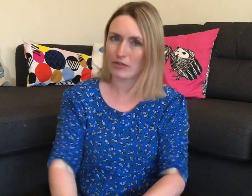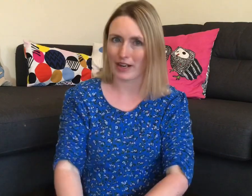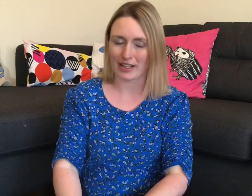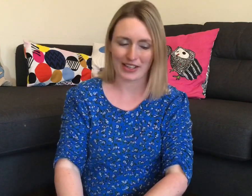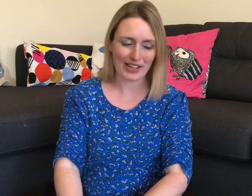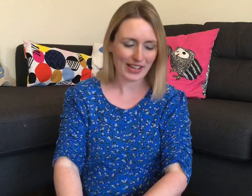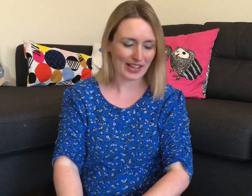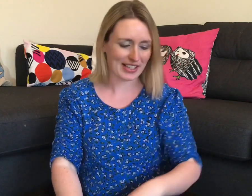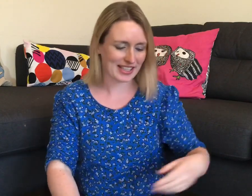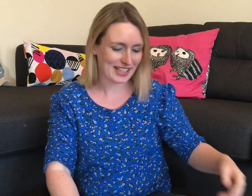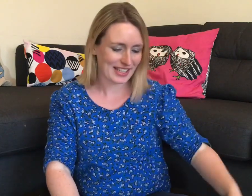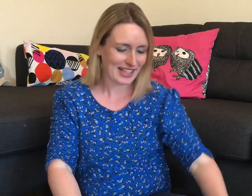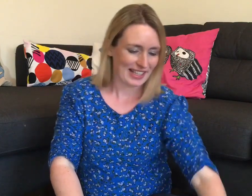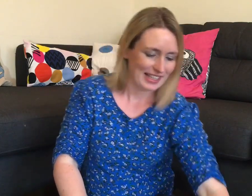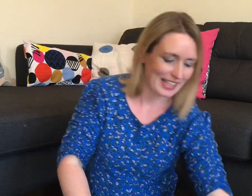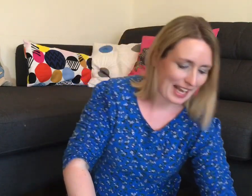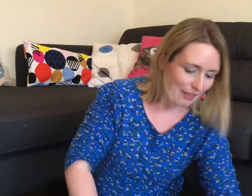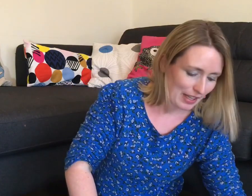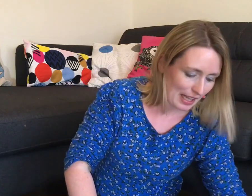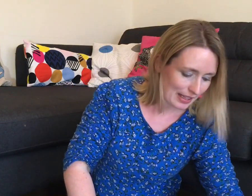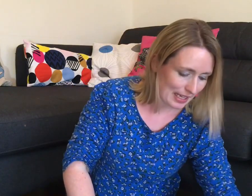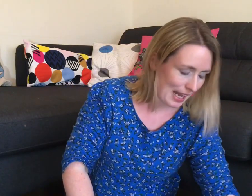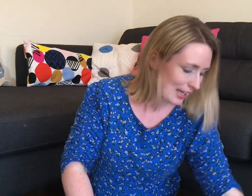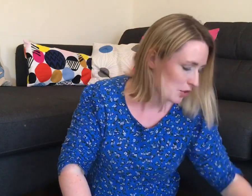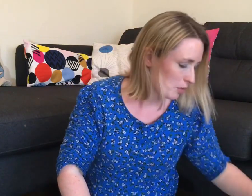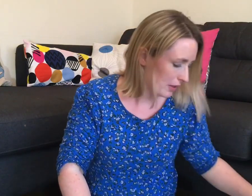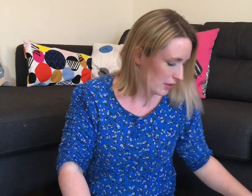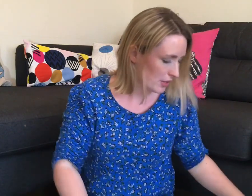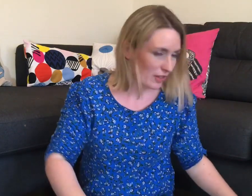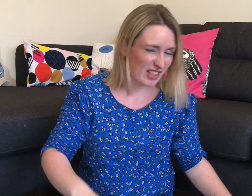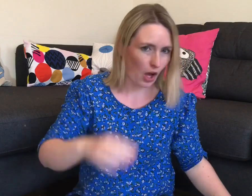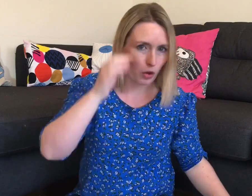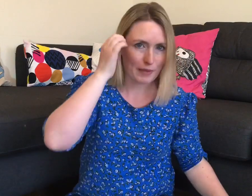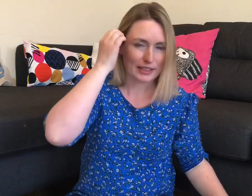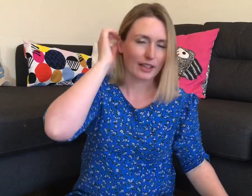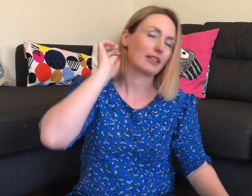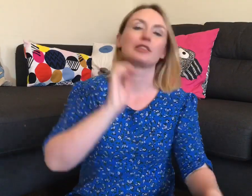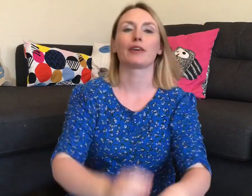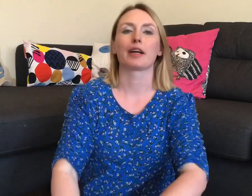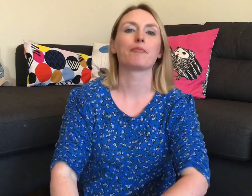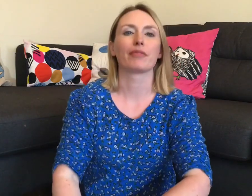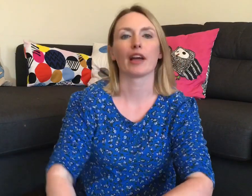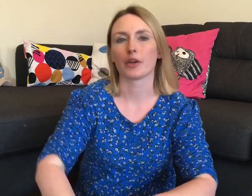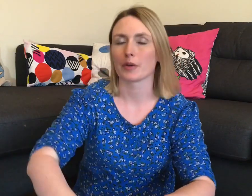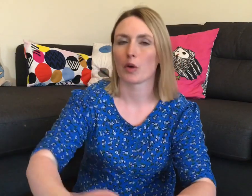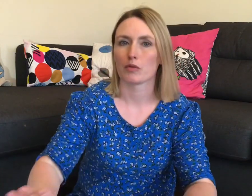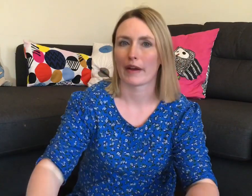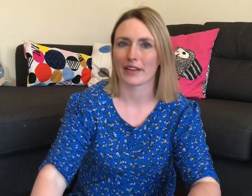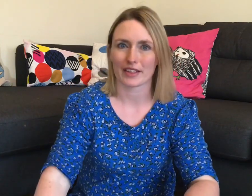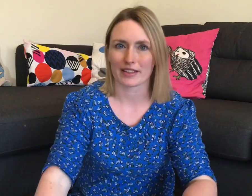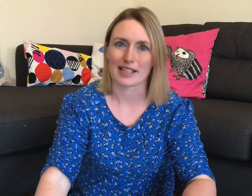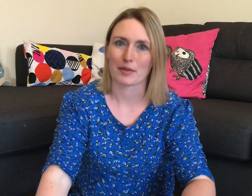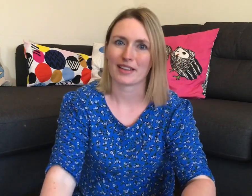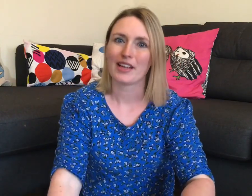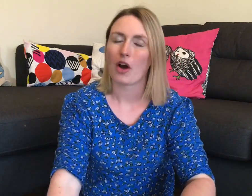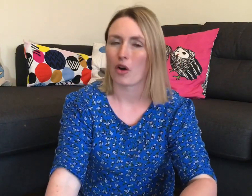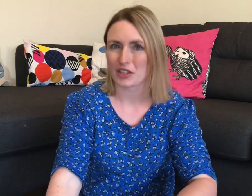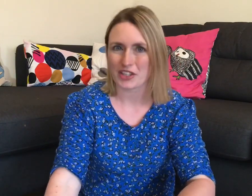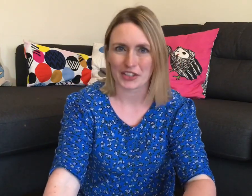Very good. Now the next one we're going to do is Old MacDonald's farm. I know you're all very good at this one. All the children